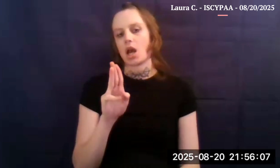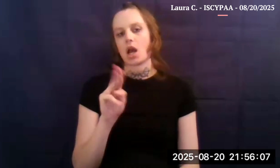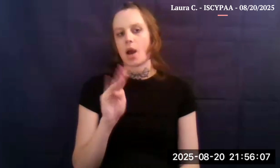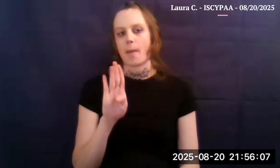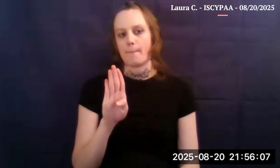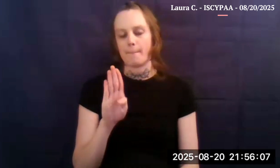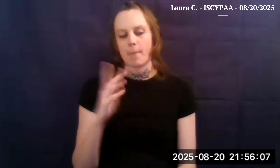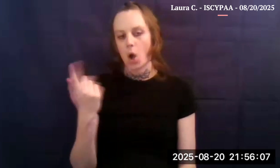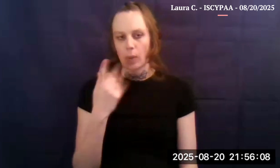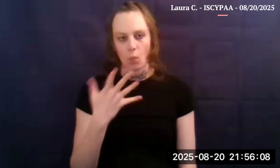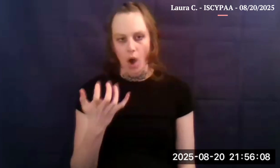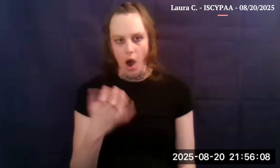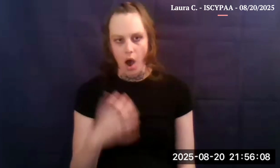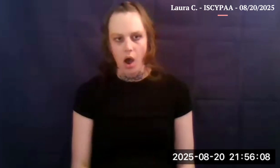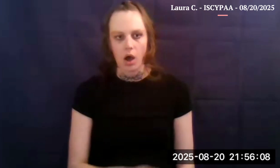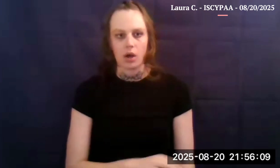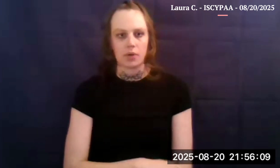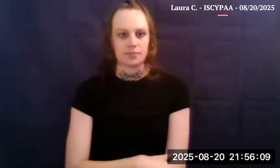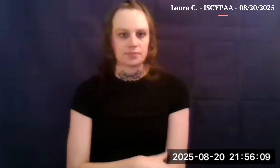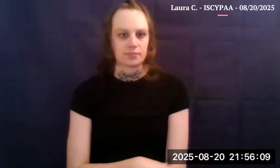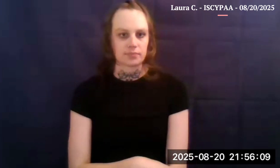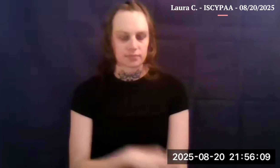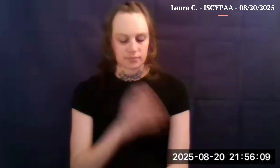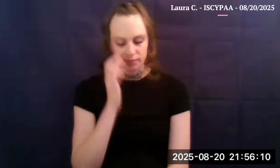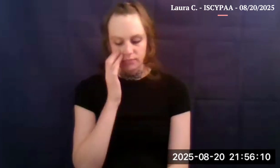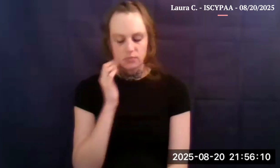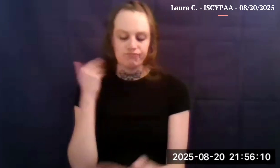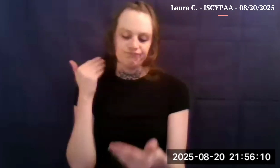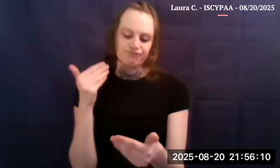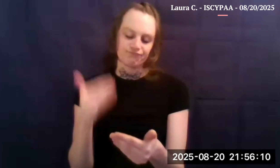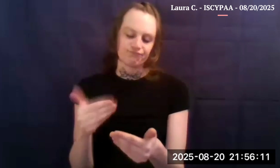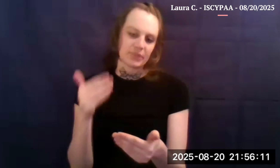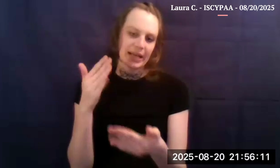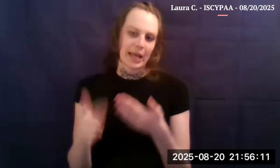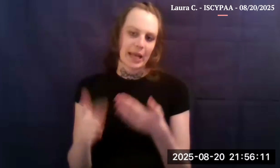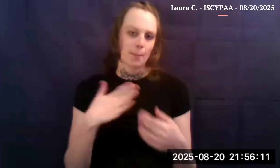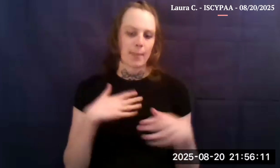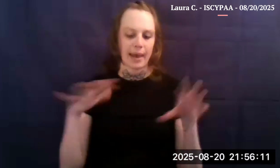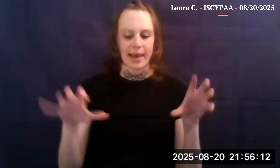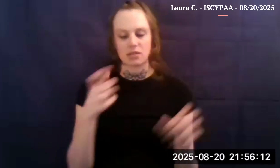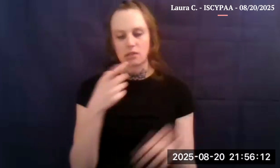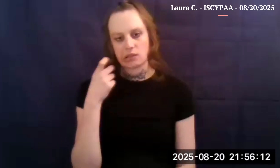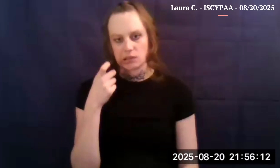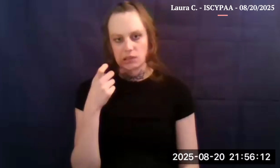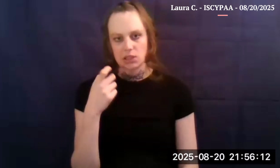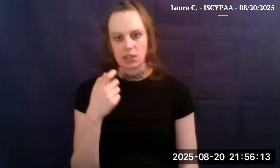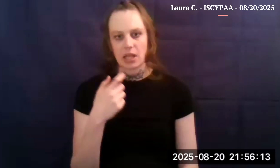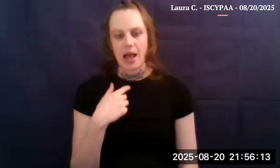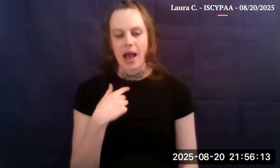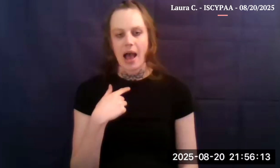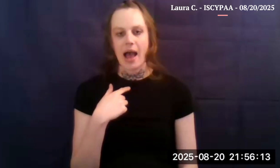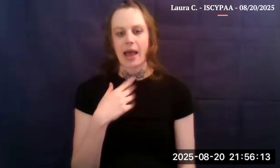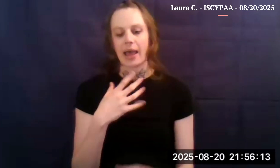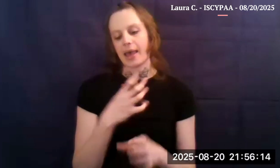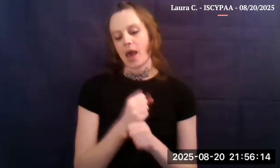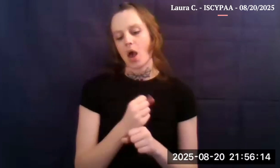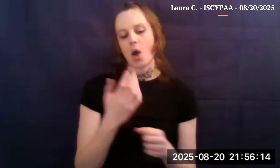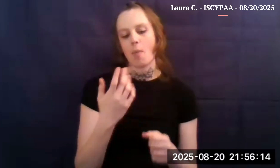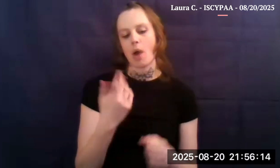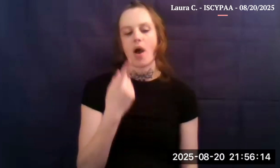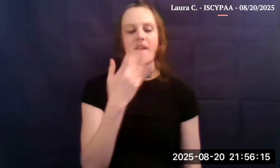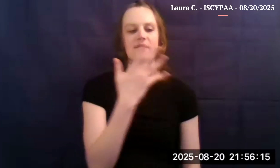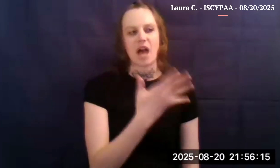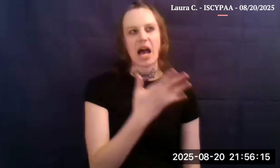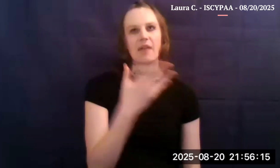And I ended up like toward the end of my run, toward the end of my addiction. I caught about 5 or 6 cases,